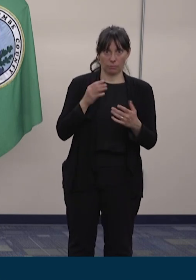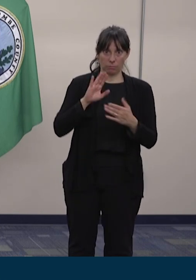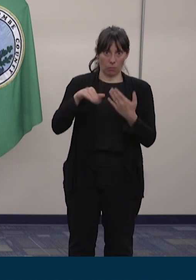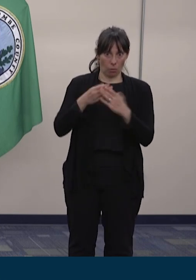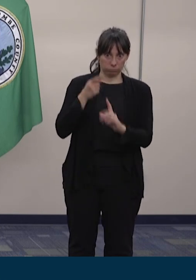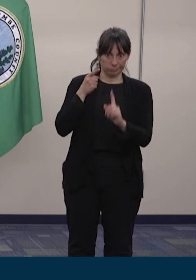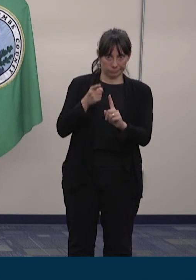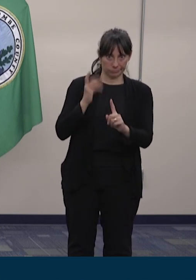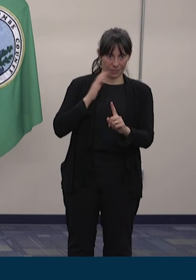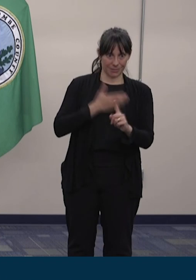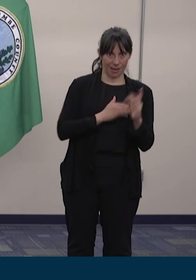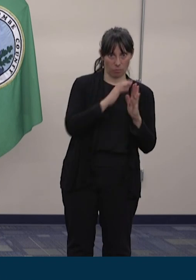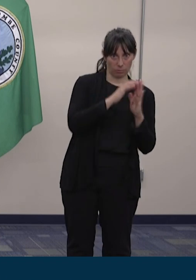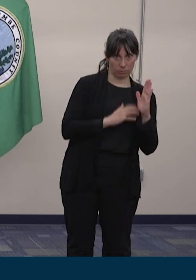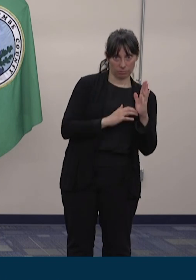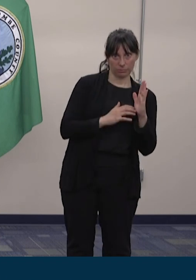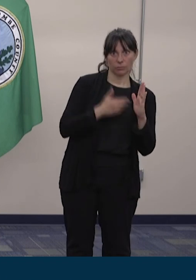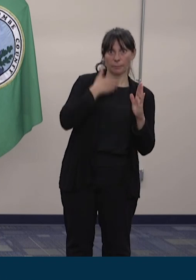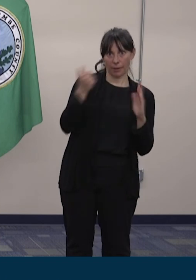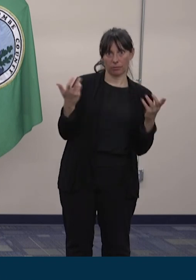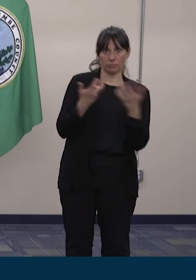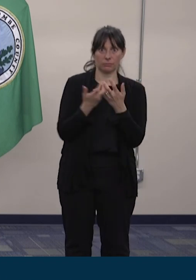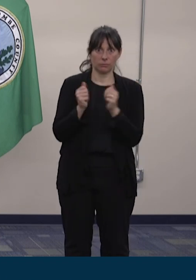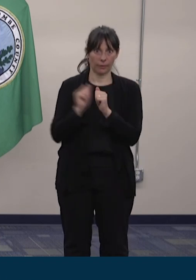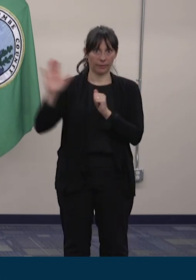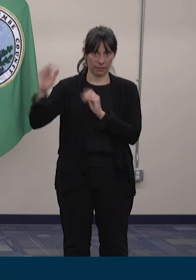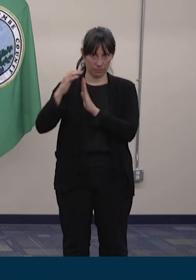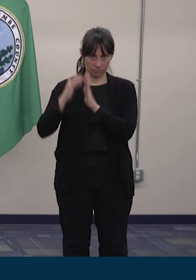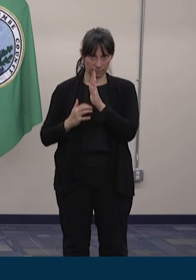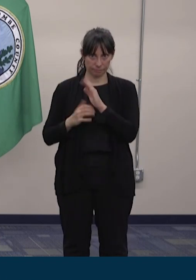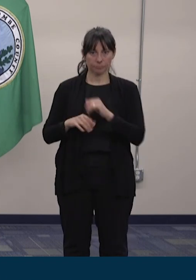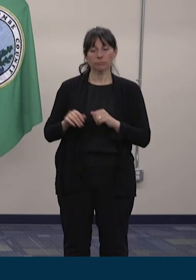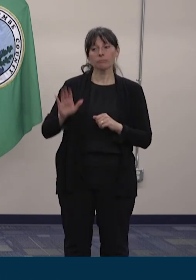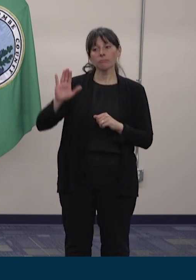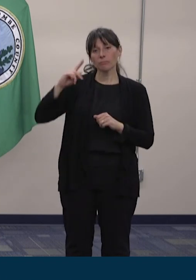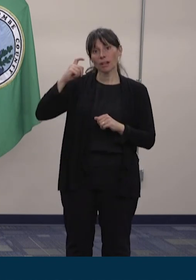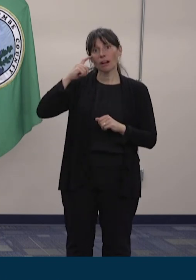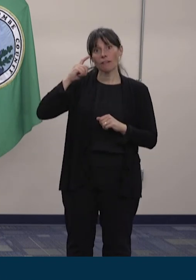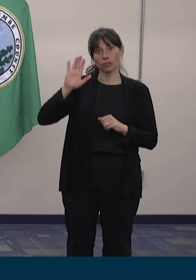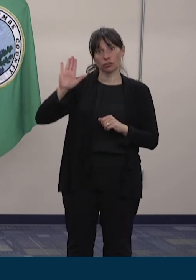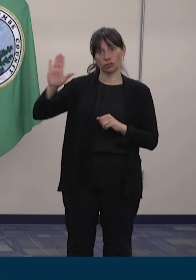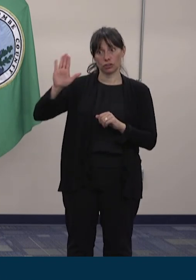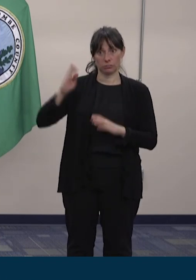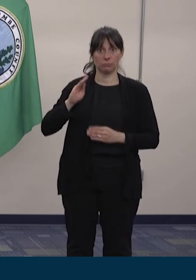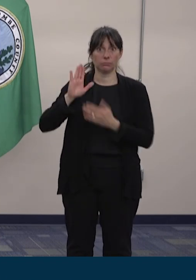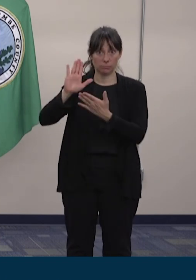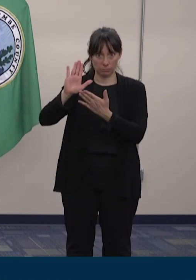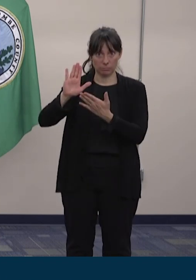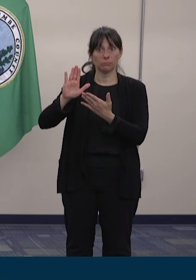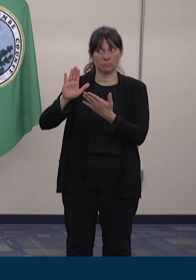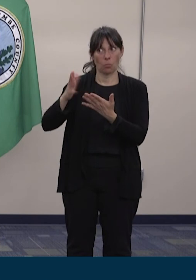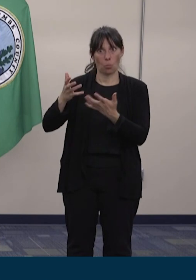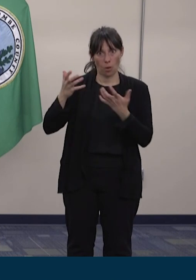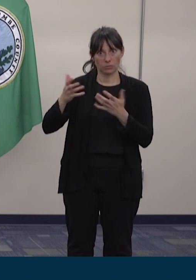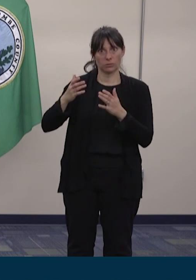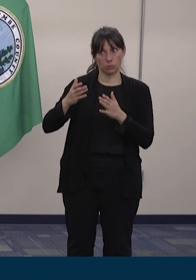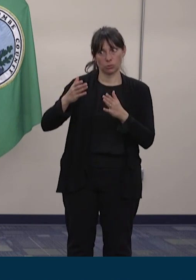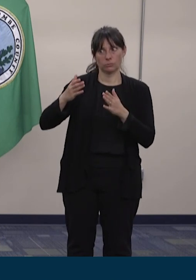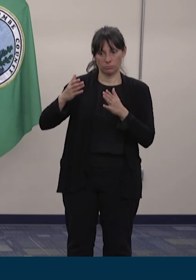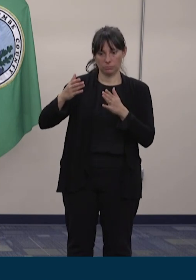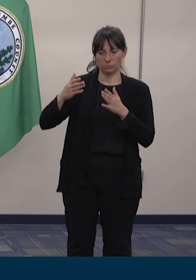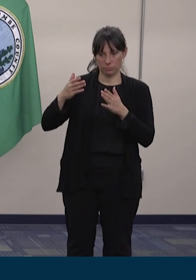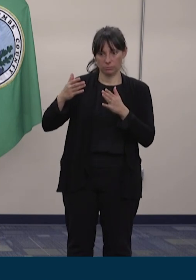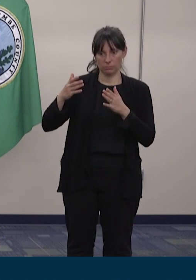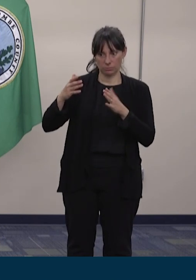la So as we orden begin Governor del Cooper's condado phased con la approach del to gobernador loosening Cooper restrictions, para poder we can move forward in lockstep facilitar and match